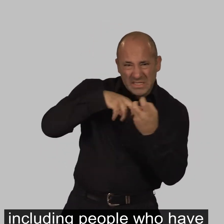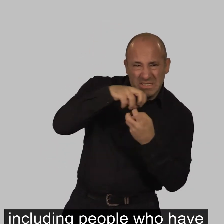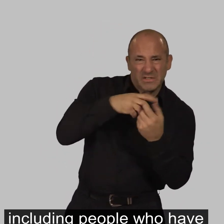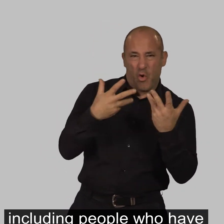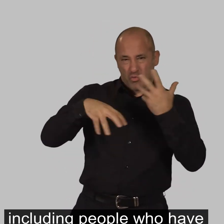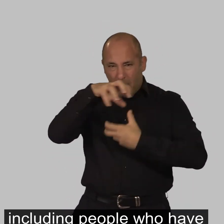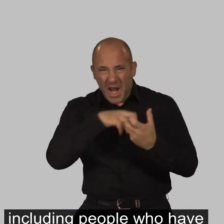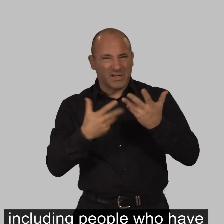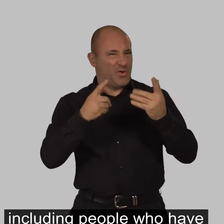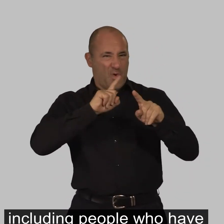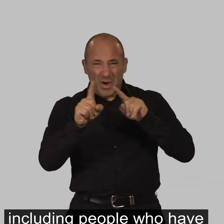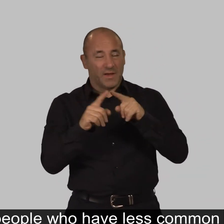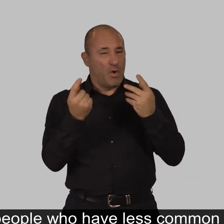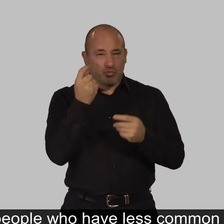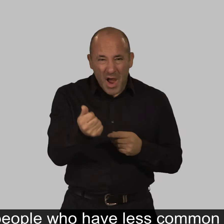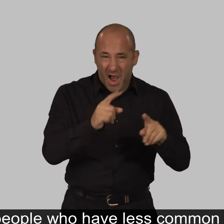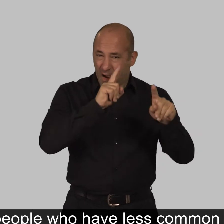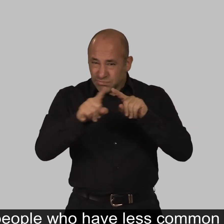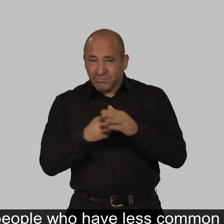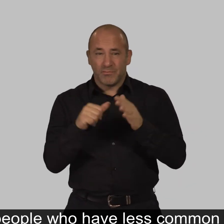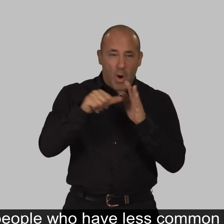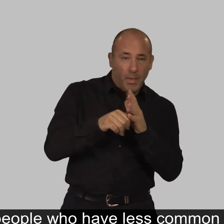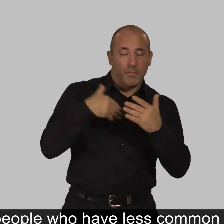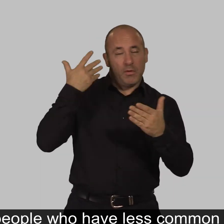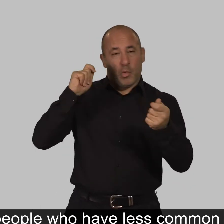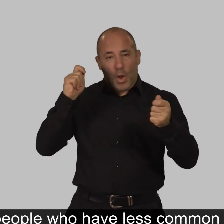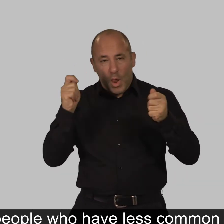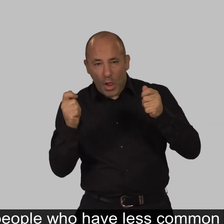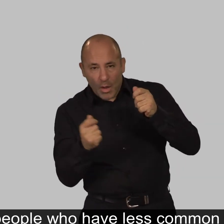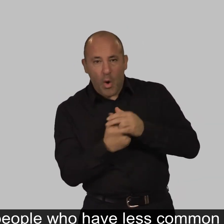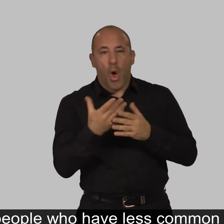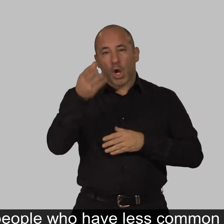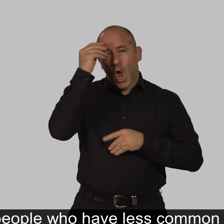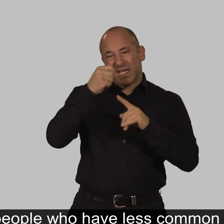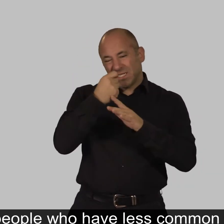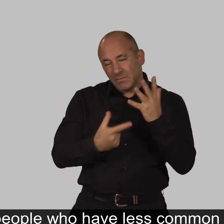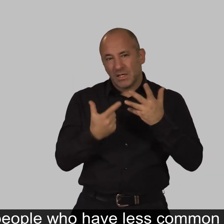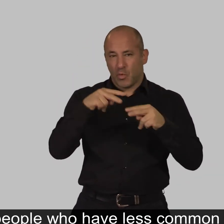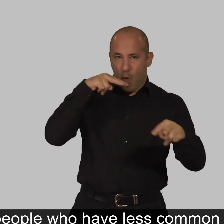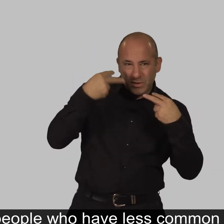more than one condition, people who have less common or more complex conditions,